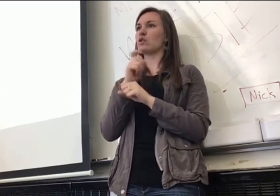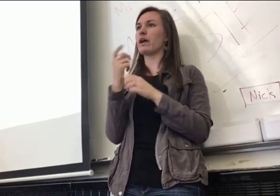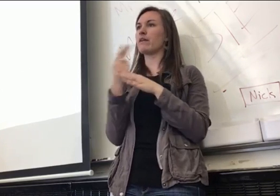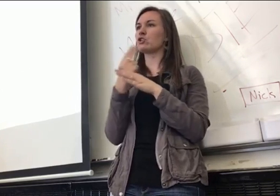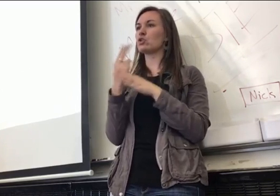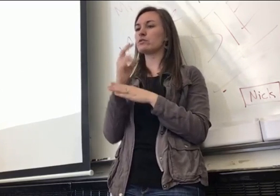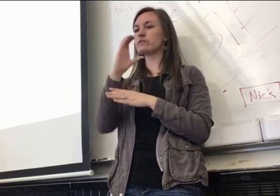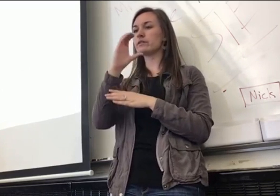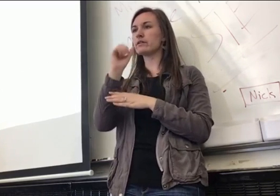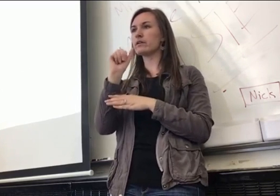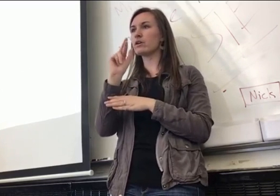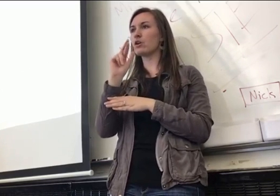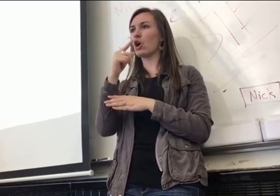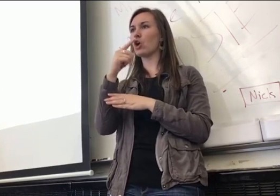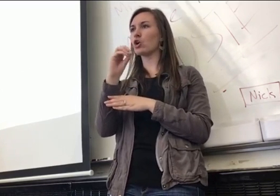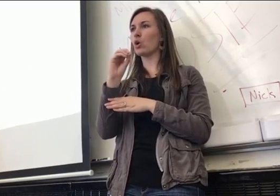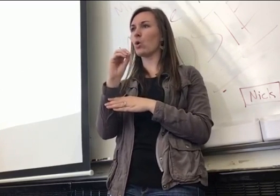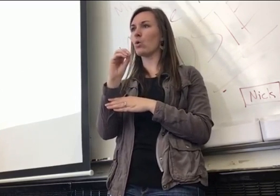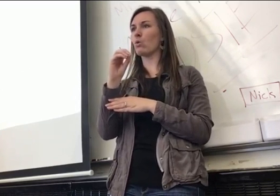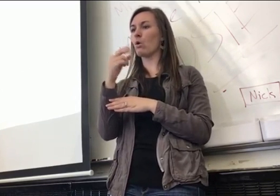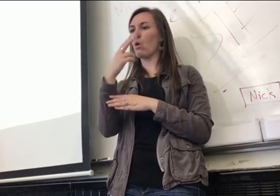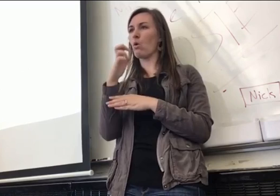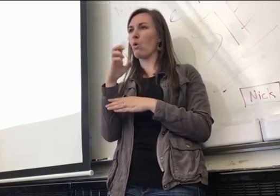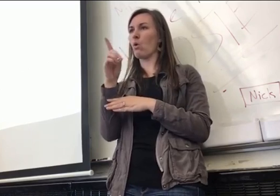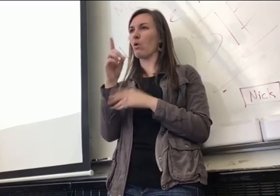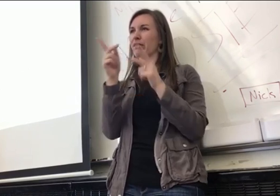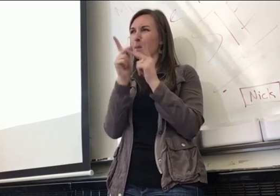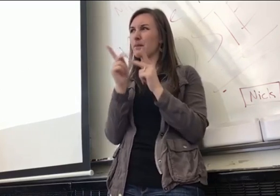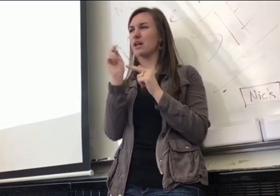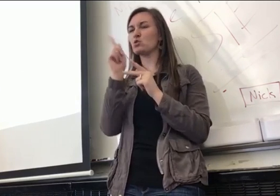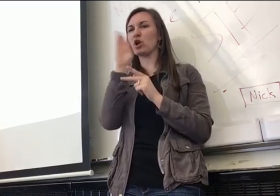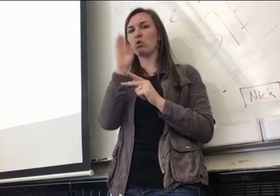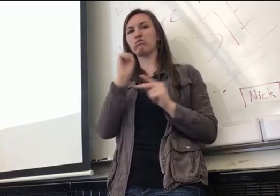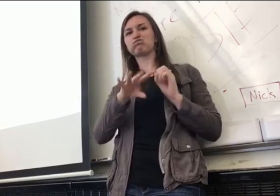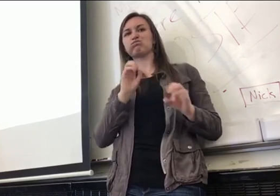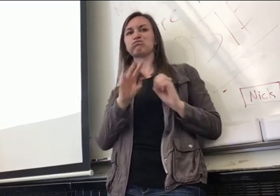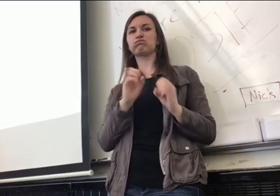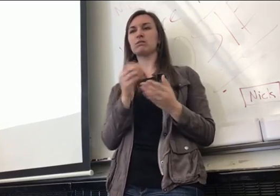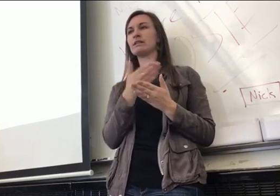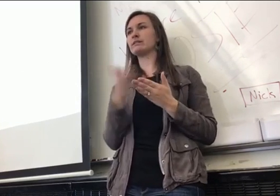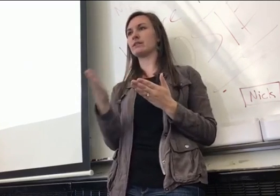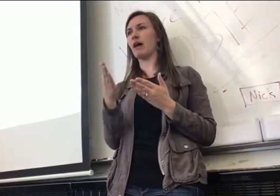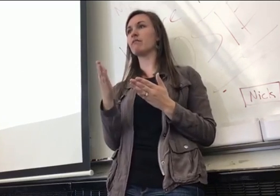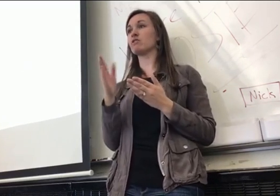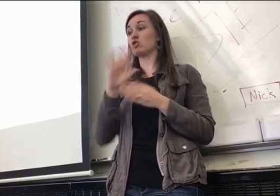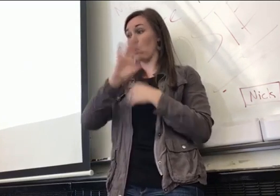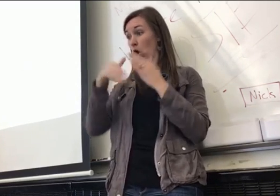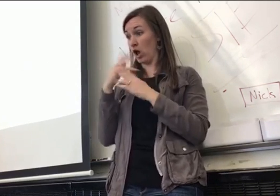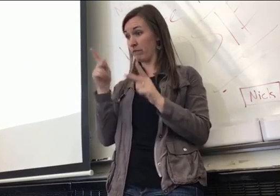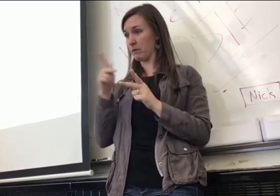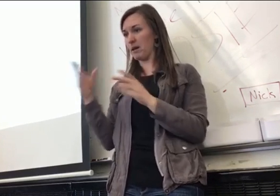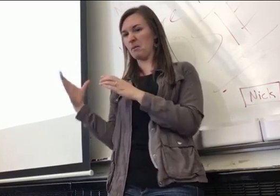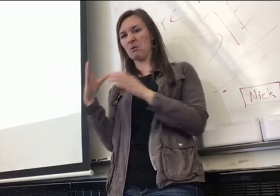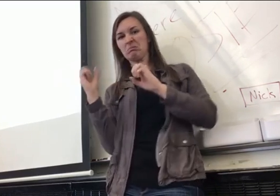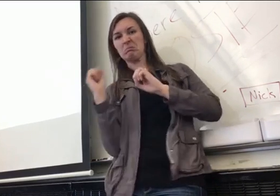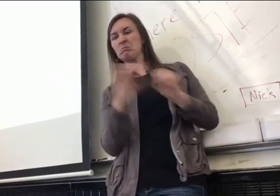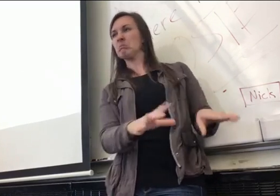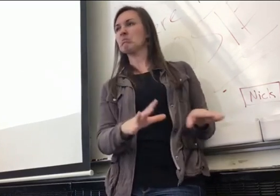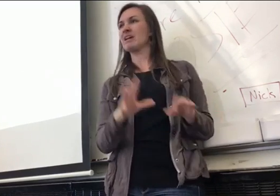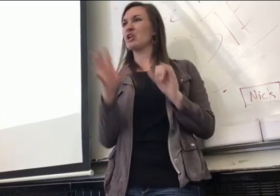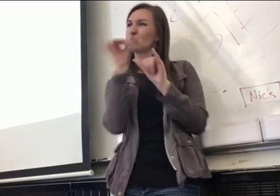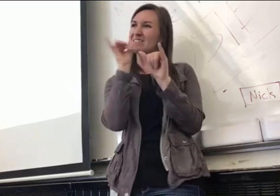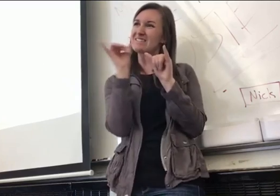take your cargo across the Atlantic Ocean. Now in this case, you are typically laid across, and this is how you stay for your entire